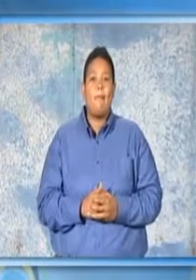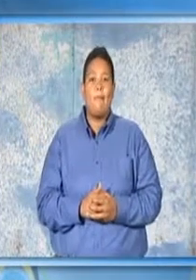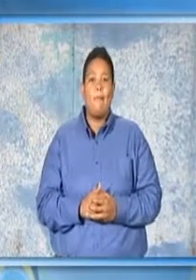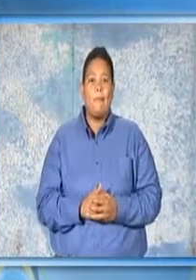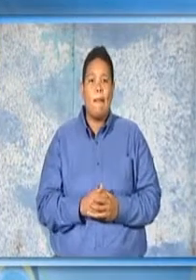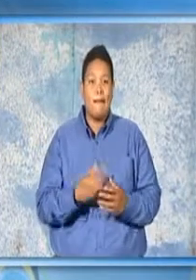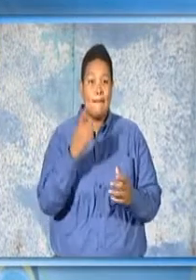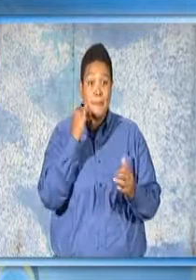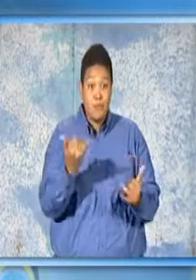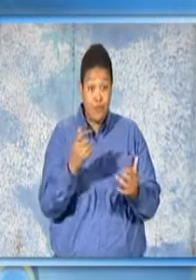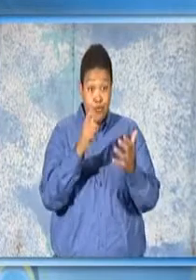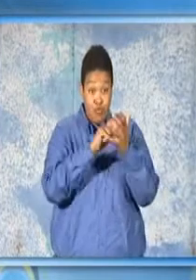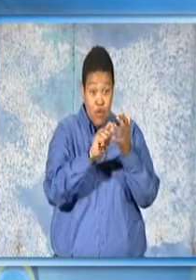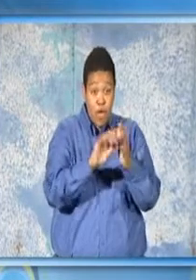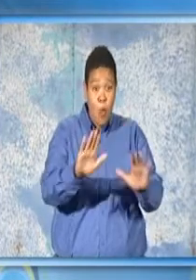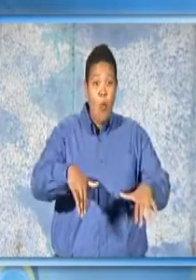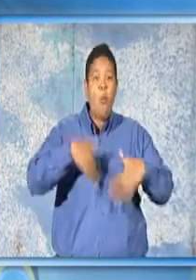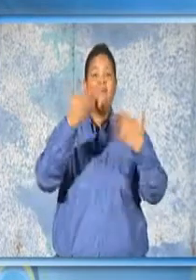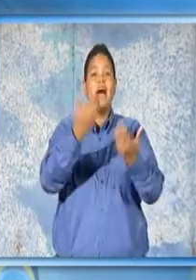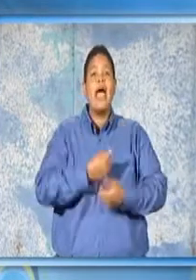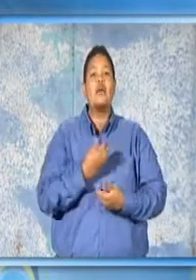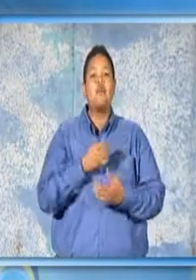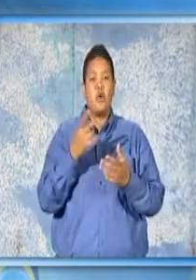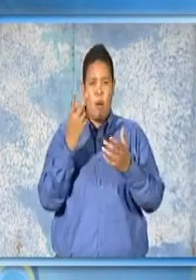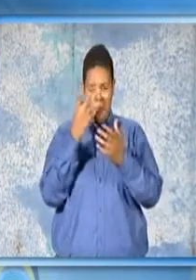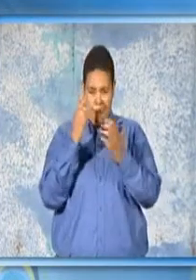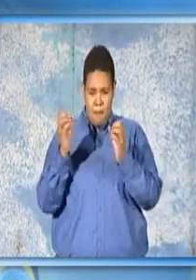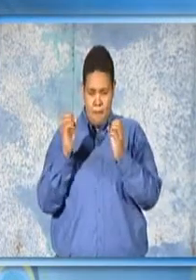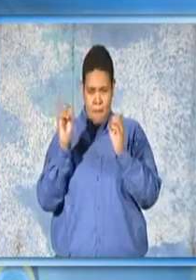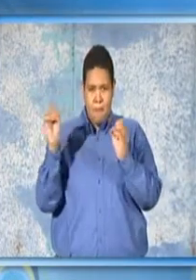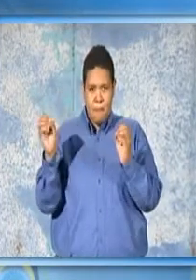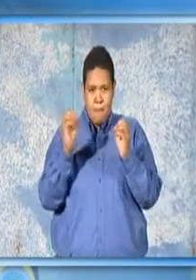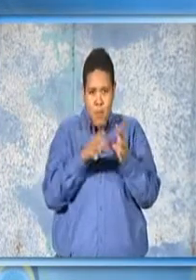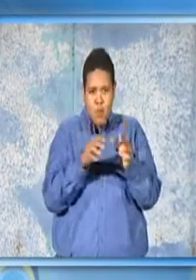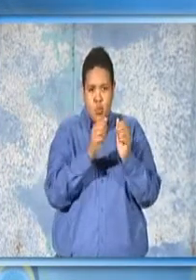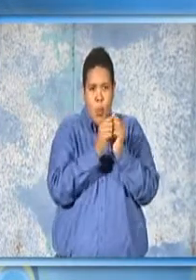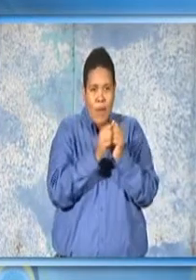Let us rewrite the expression putting like terms together.